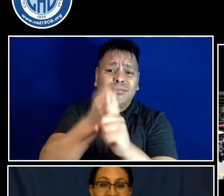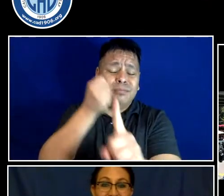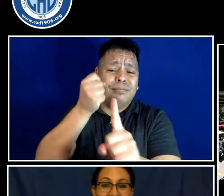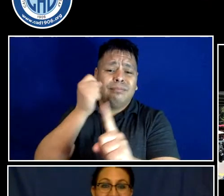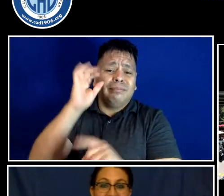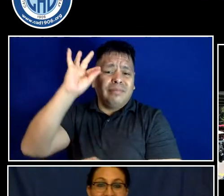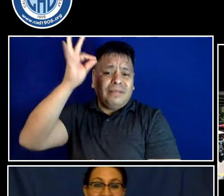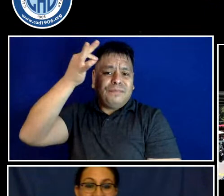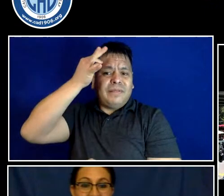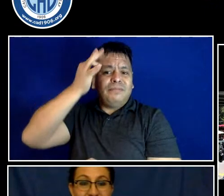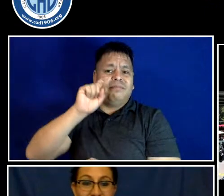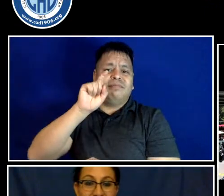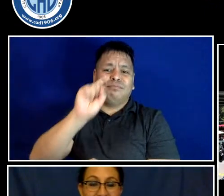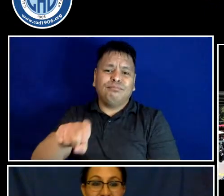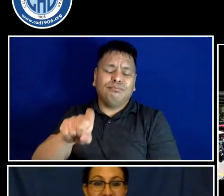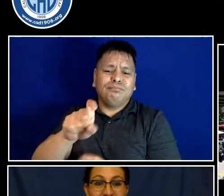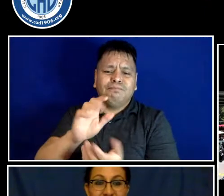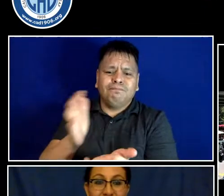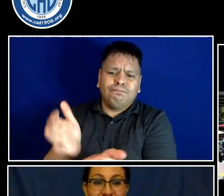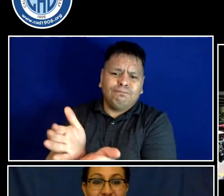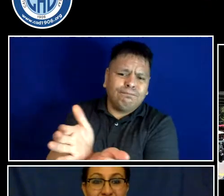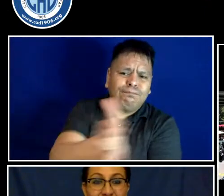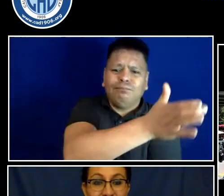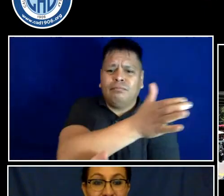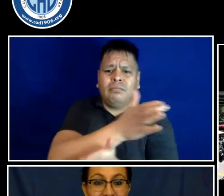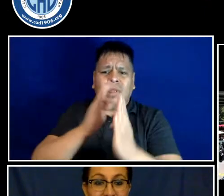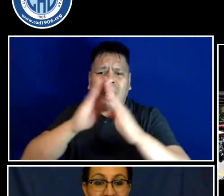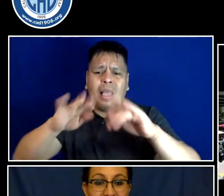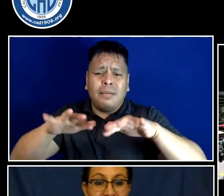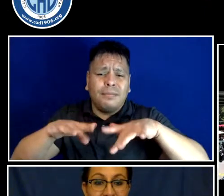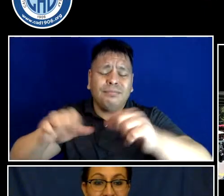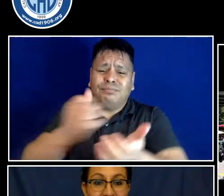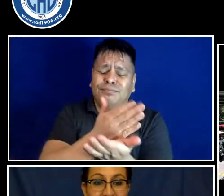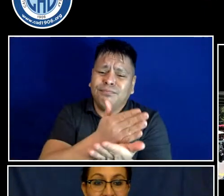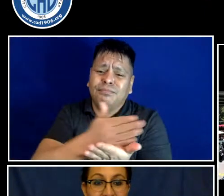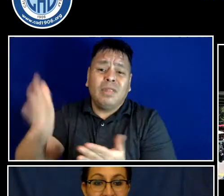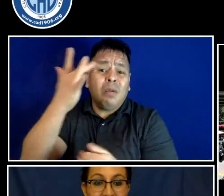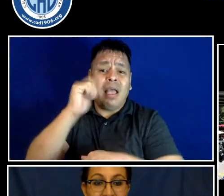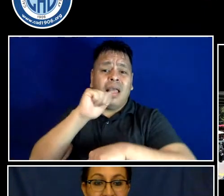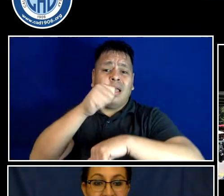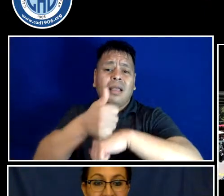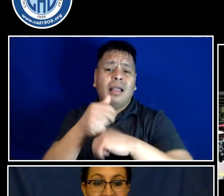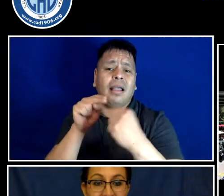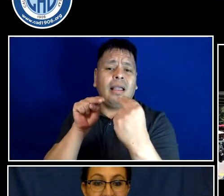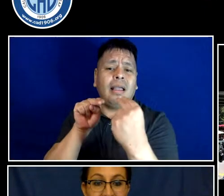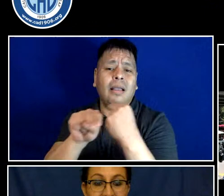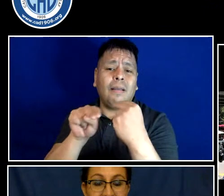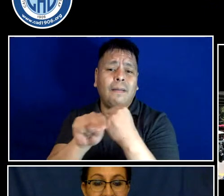is in an area that's heavily populated by Chicanos.